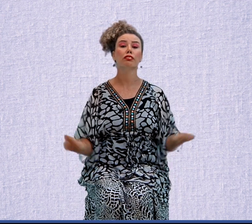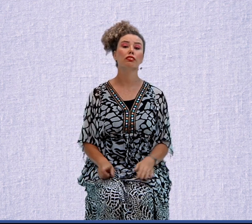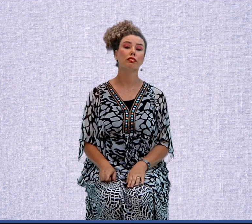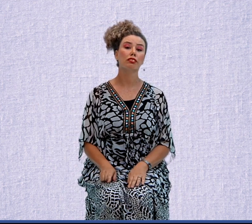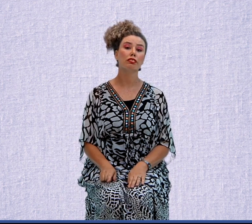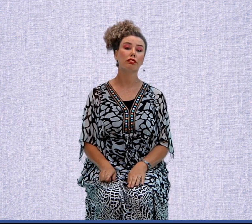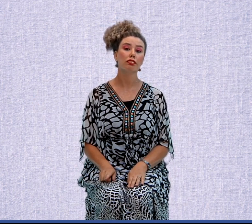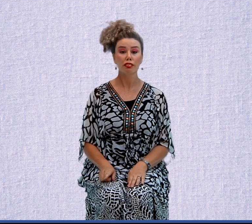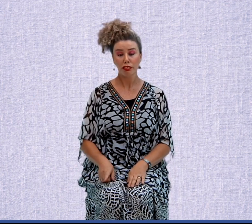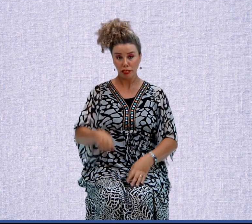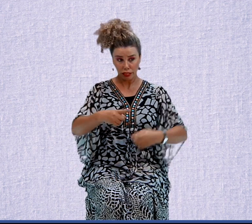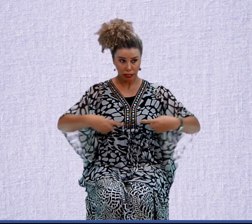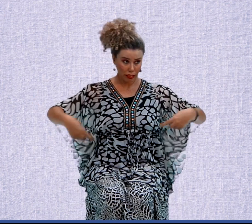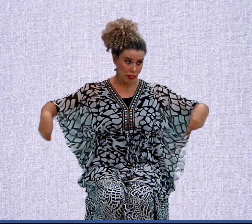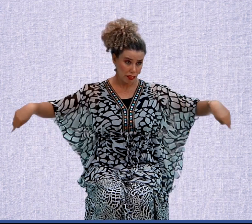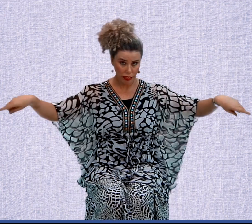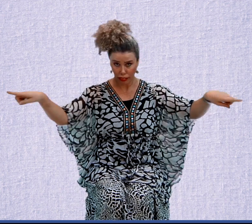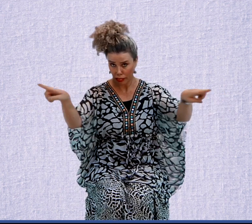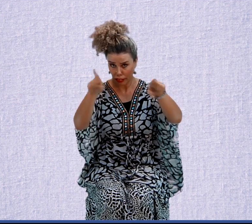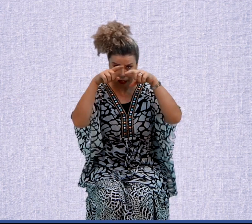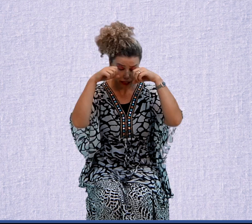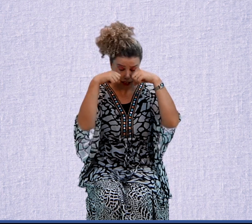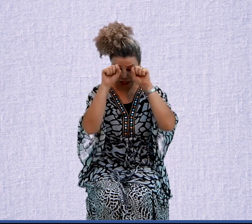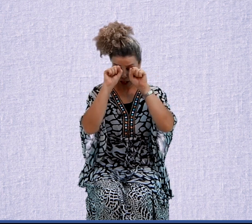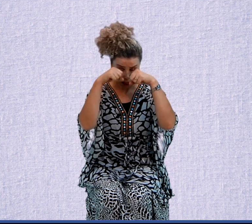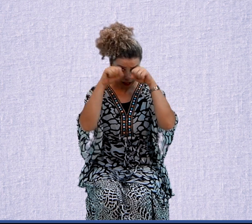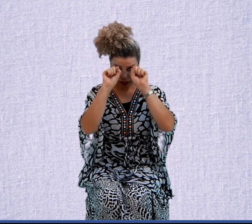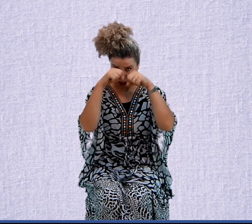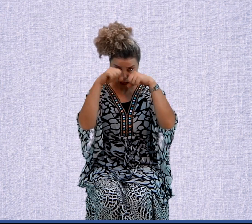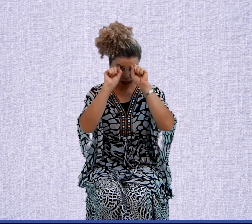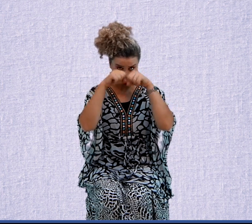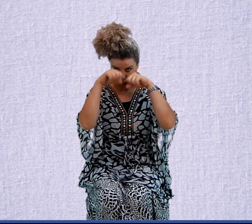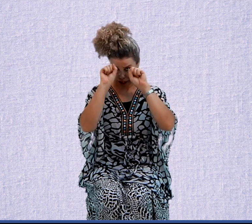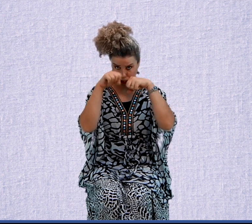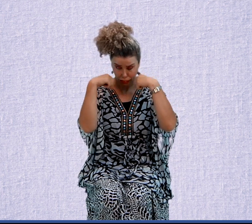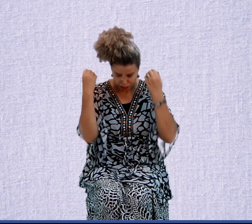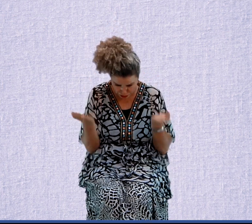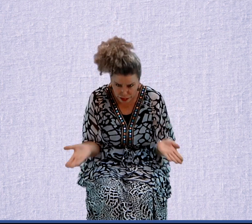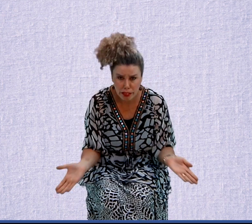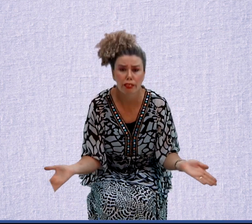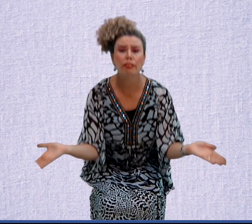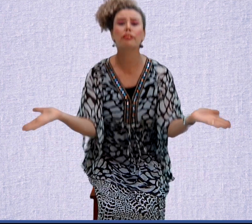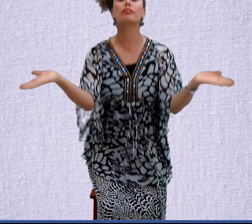stop apartheid when we're all to blame for the crying game?